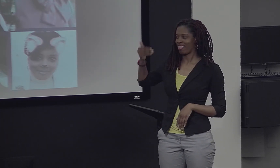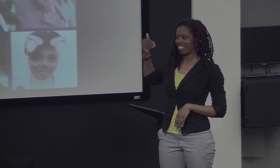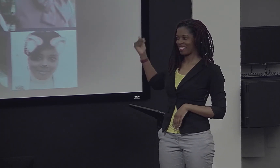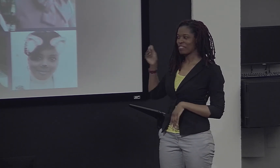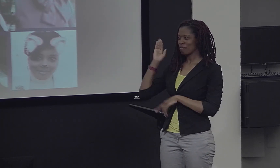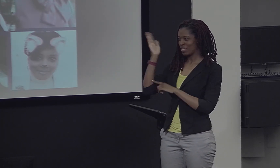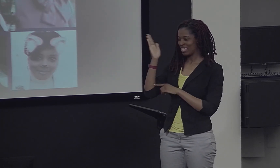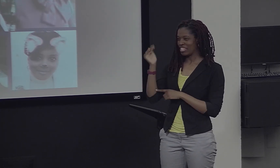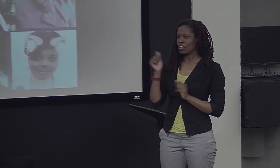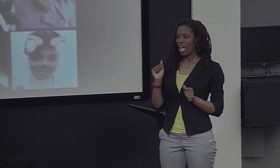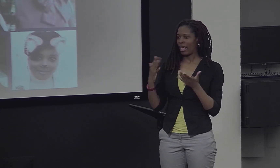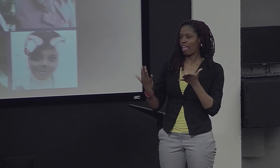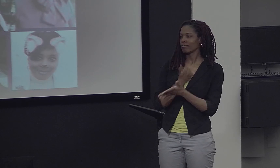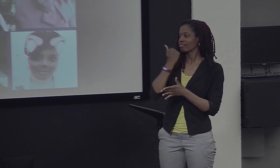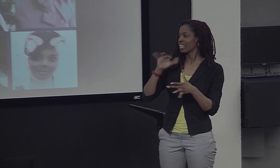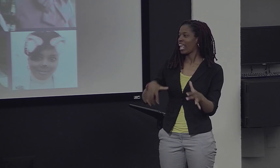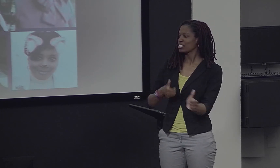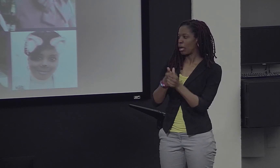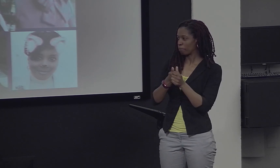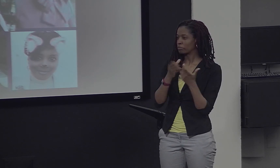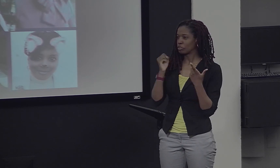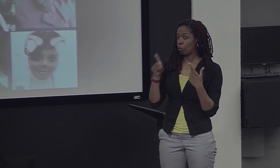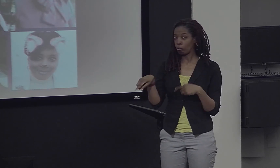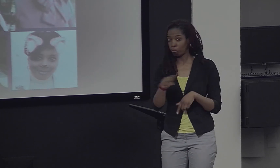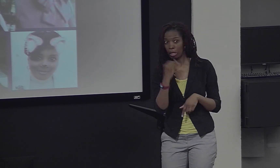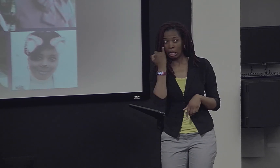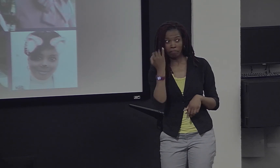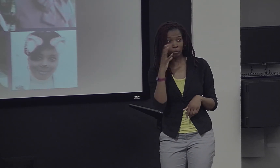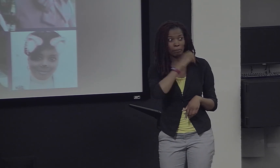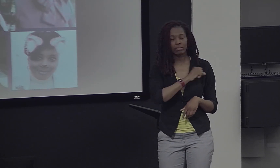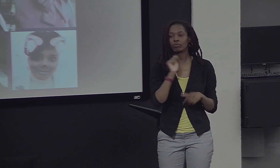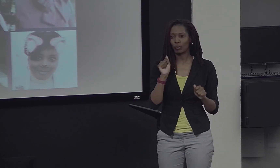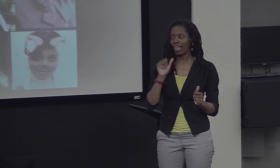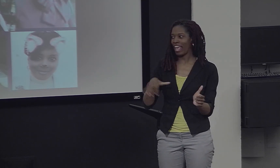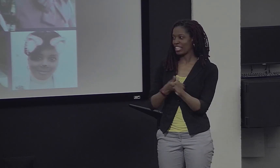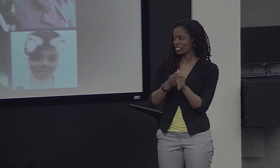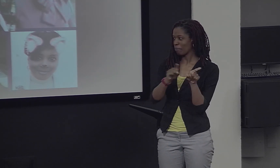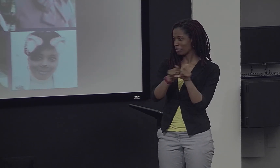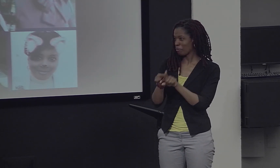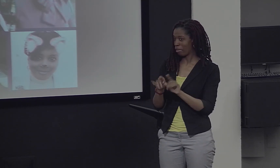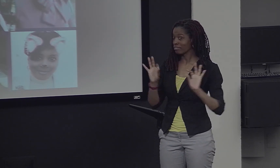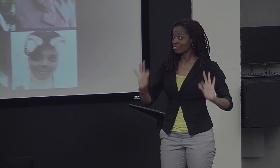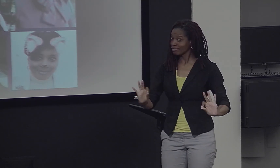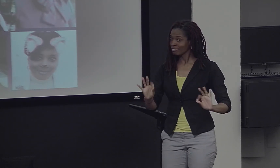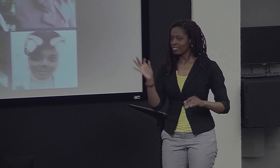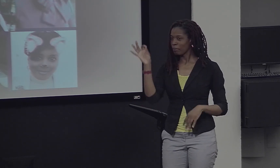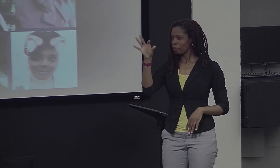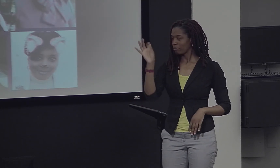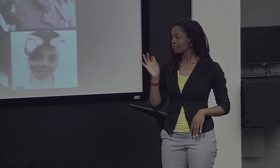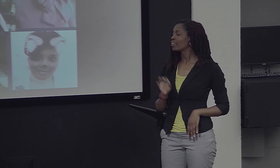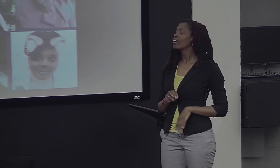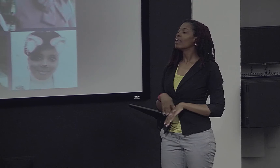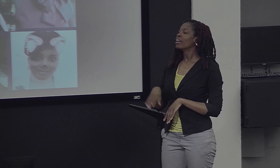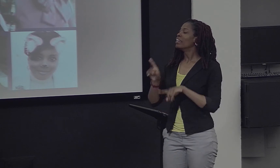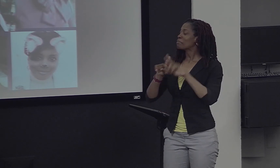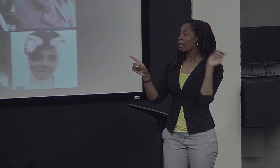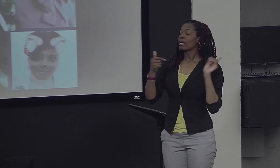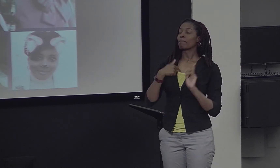archived. And also, I can catch up on some of the historical Colloquium presentations. So anybody who missed the beginning of this presentation, know that